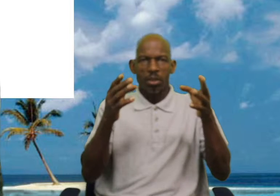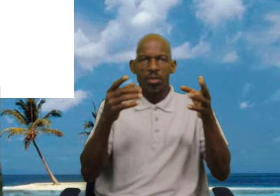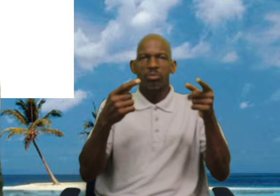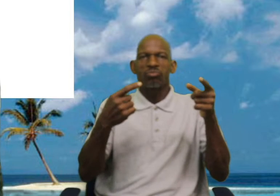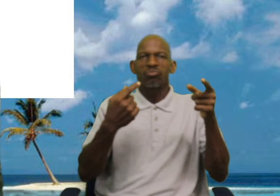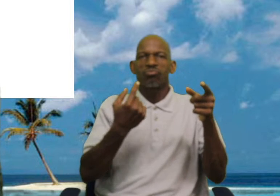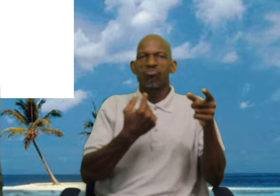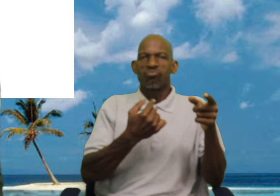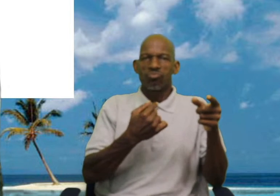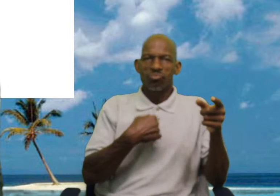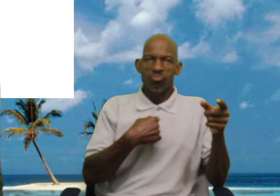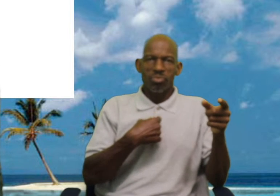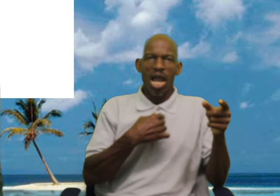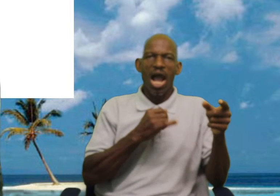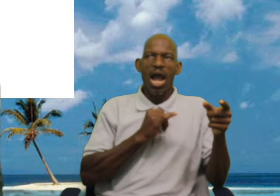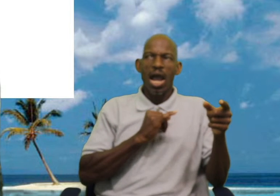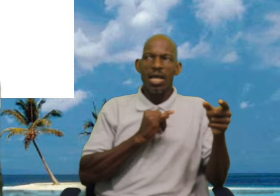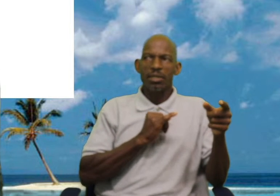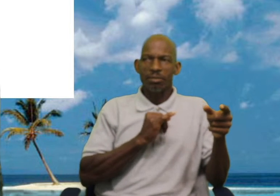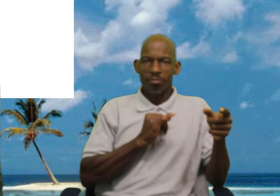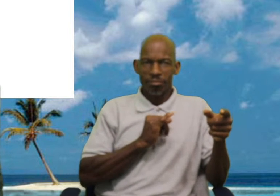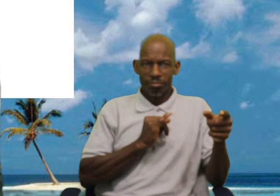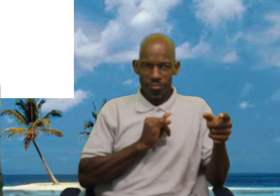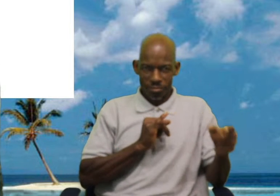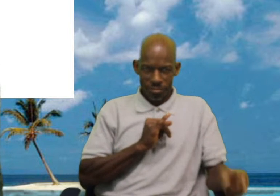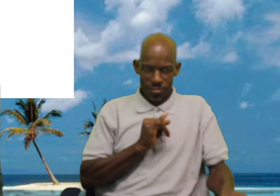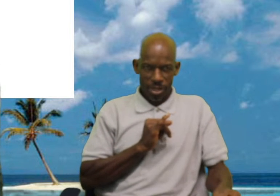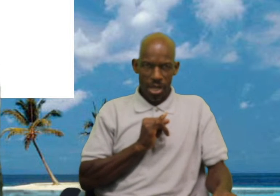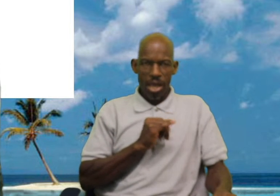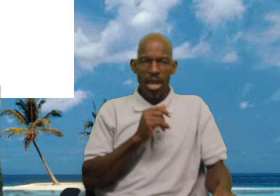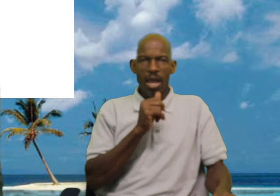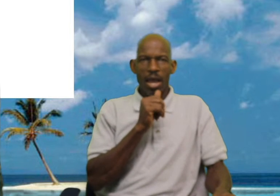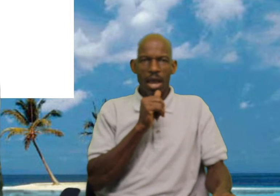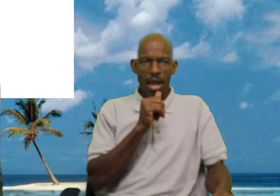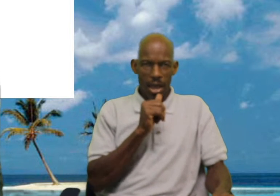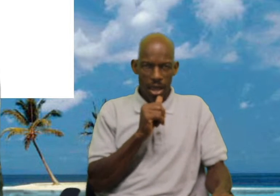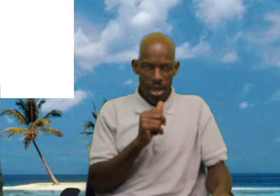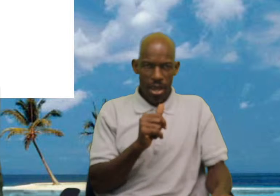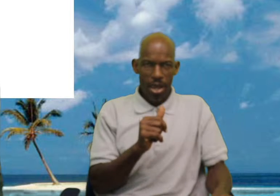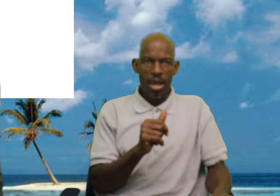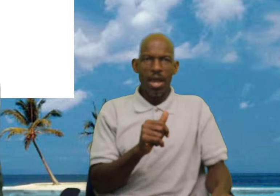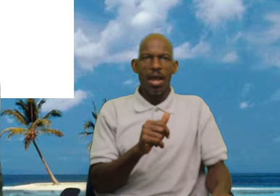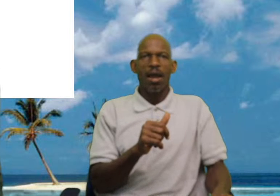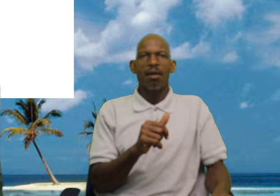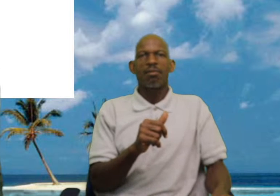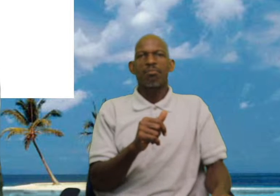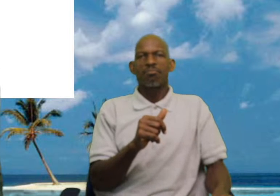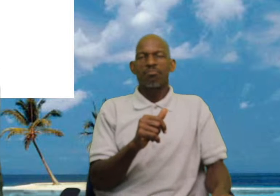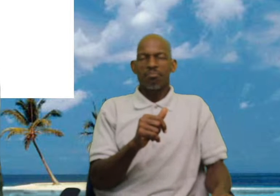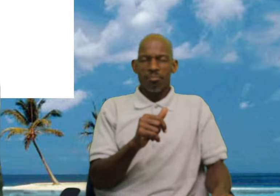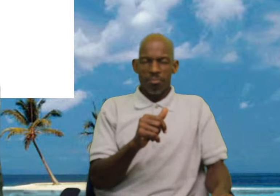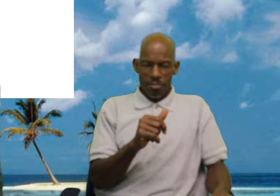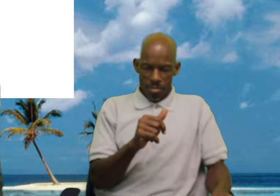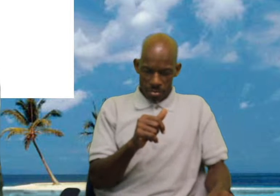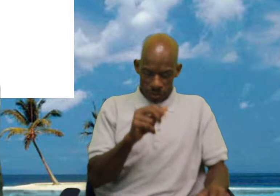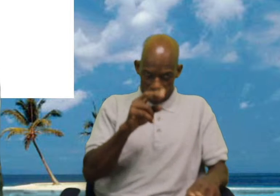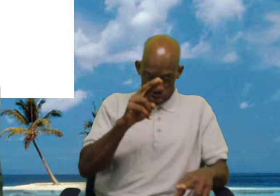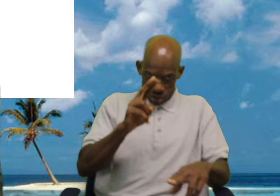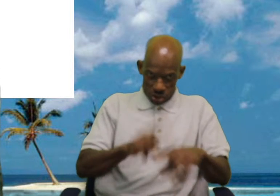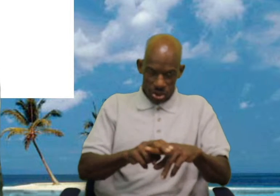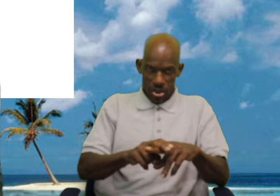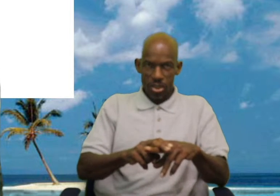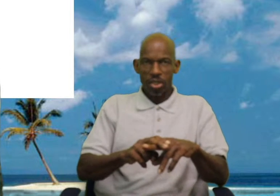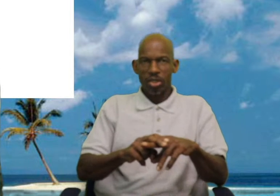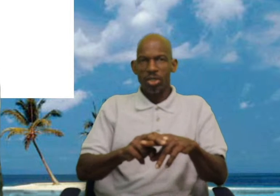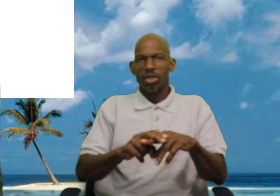the subject. Remember, this we're talking about the subject of a sentence. So I. Whenever you see the word I, you are